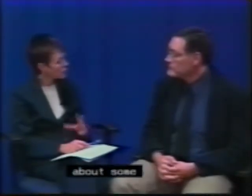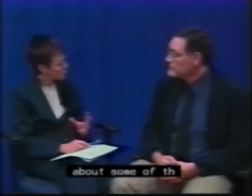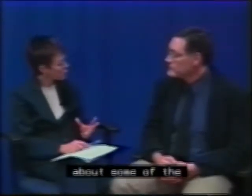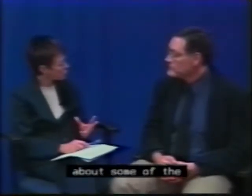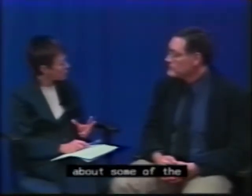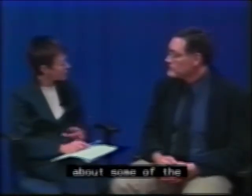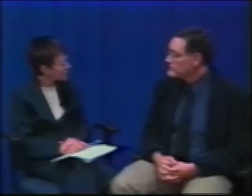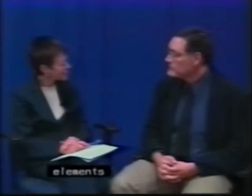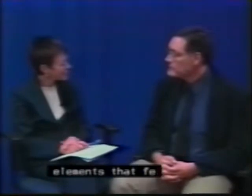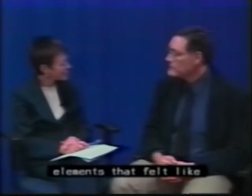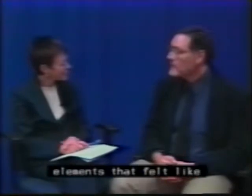like they worked well?